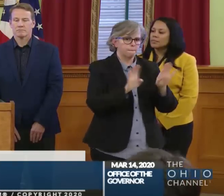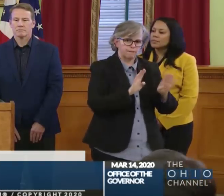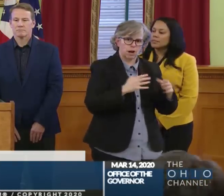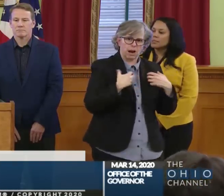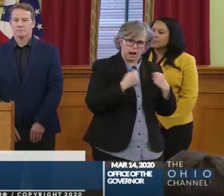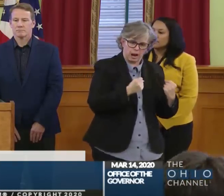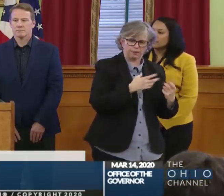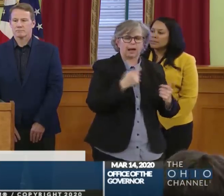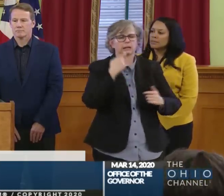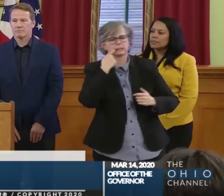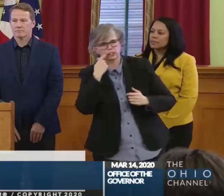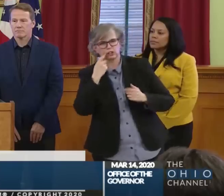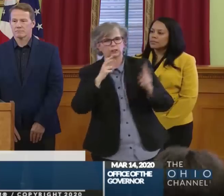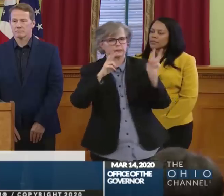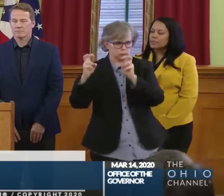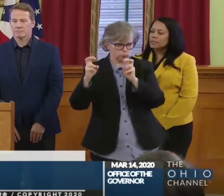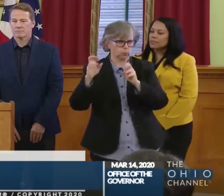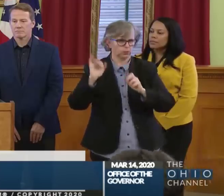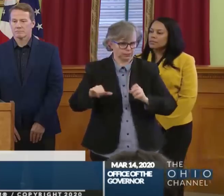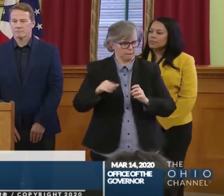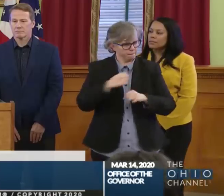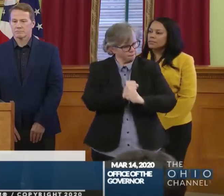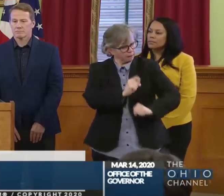need for their care in our institutions.